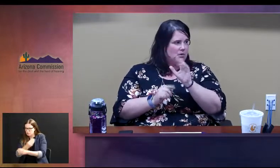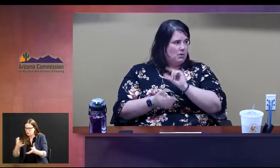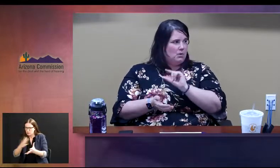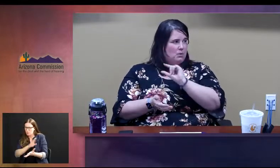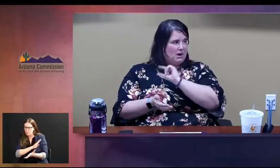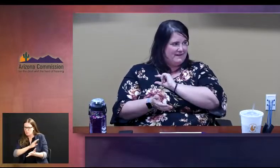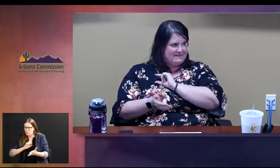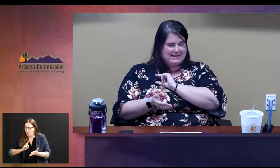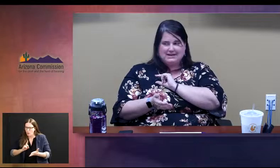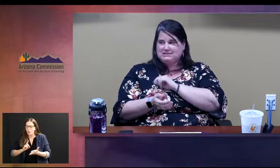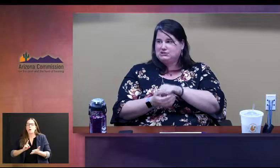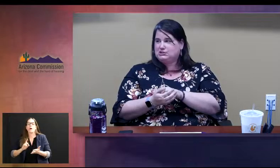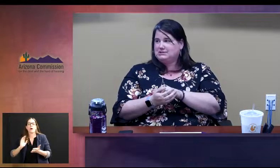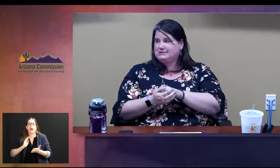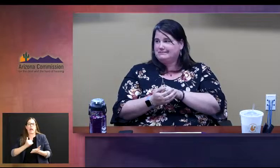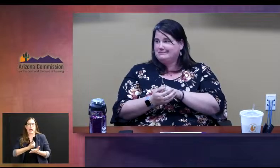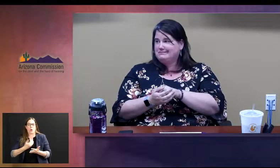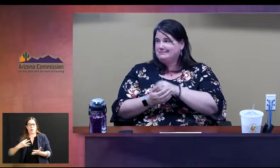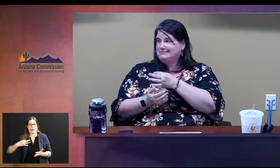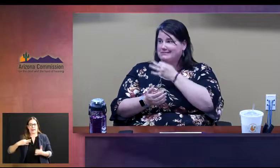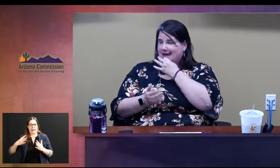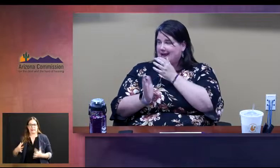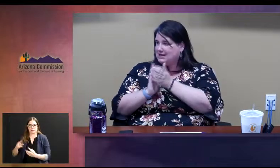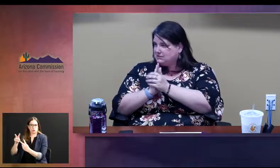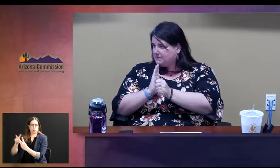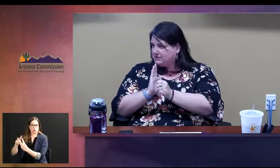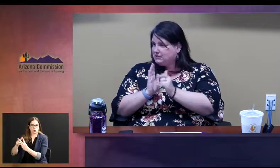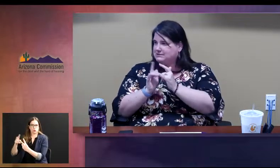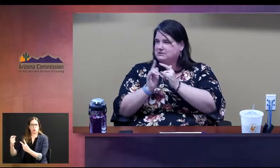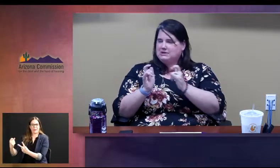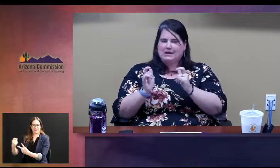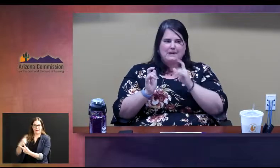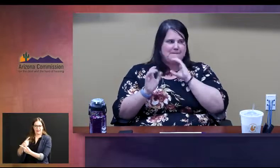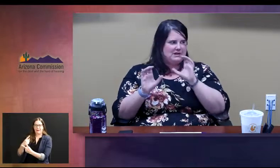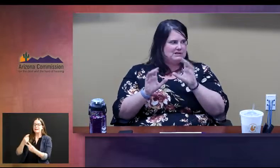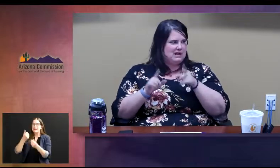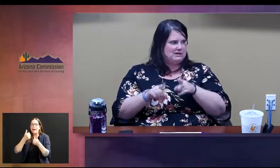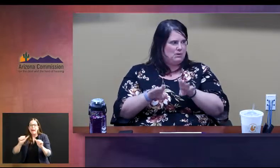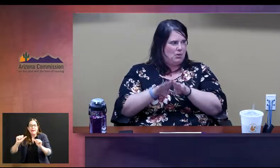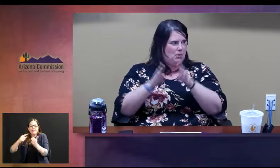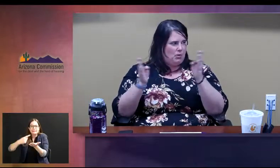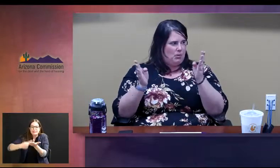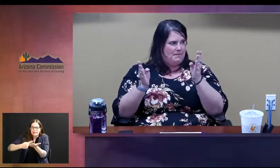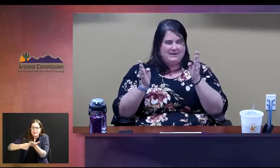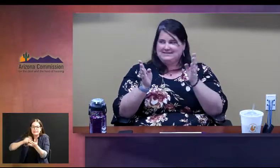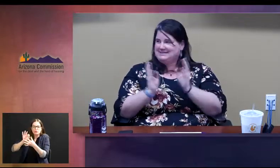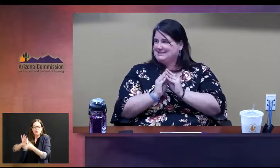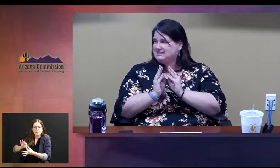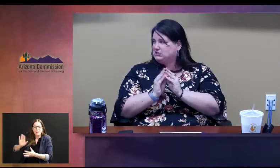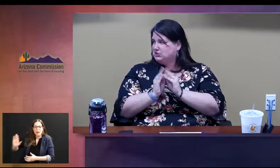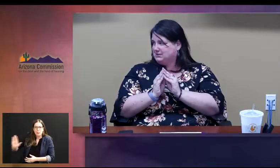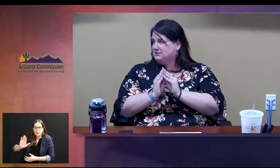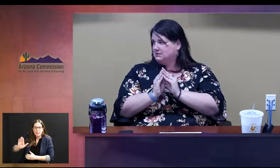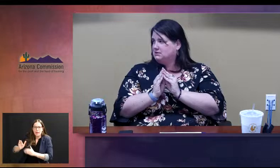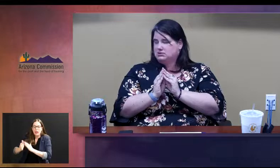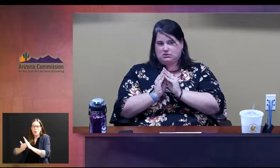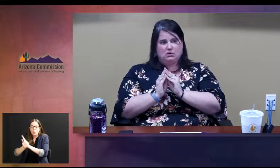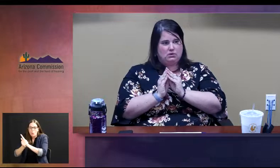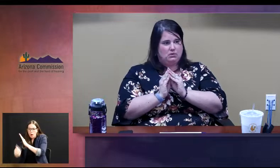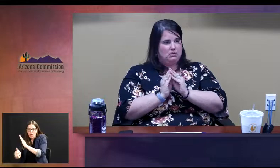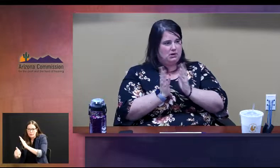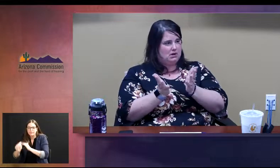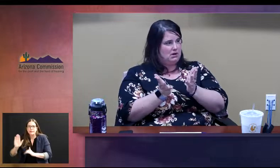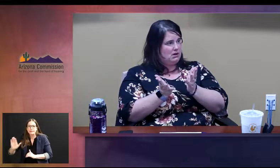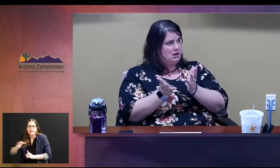any discussion of their qualifications, expertise, and so forth will be done in open